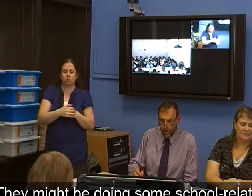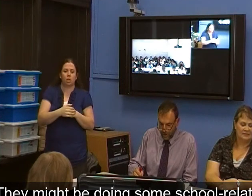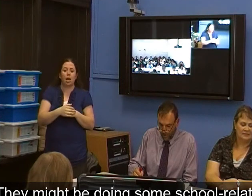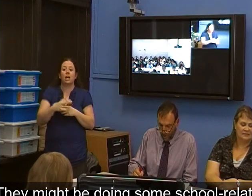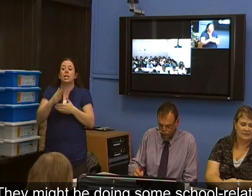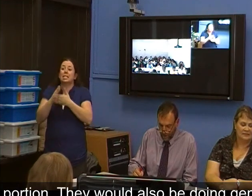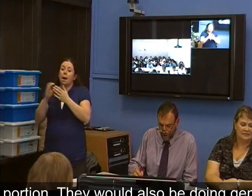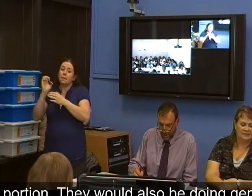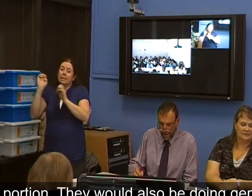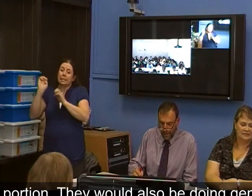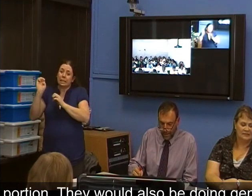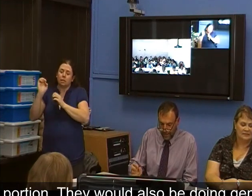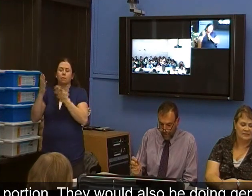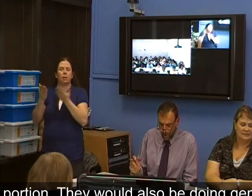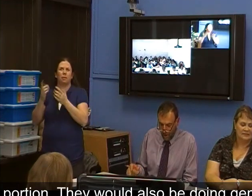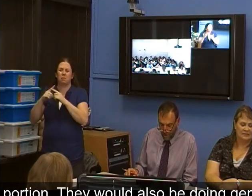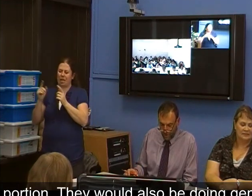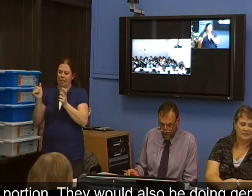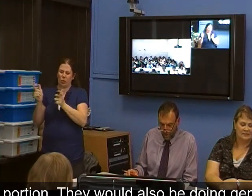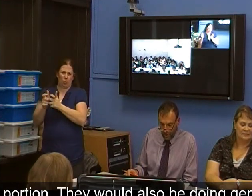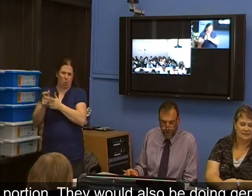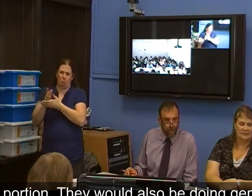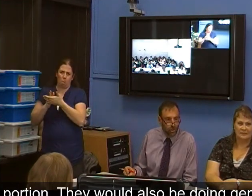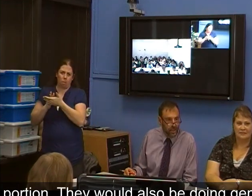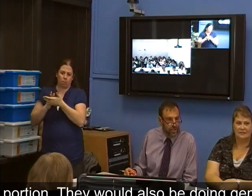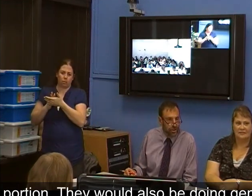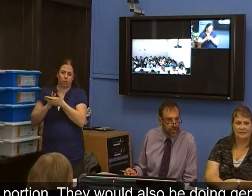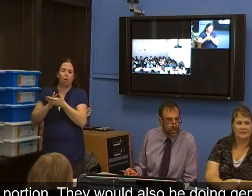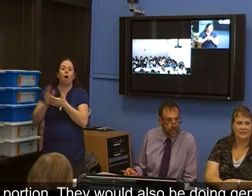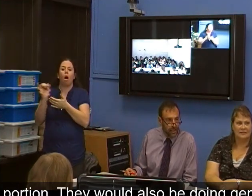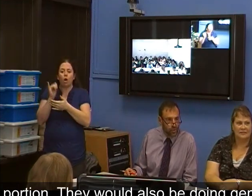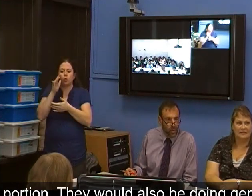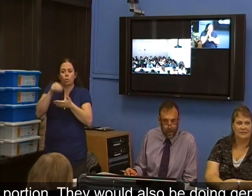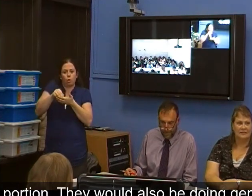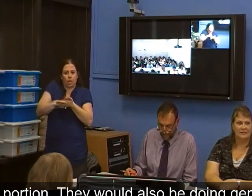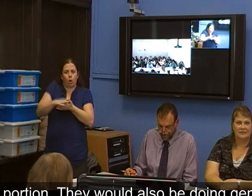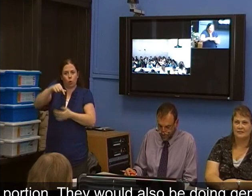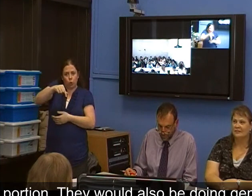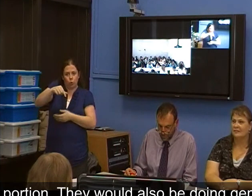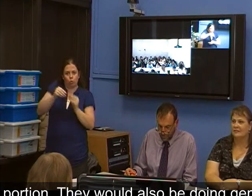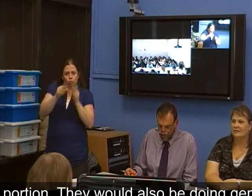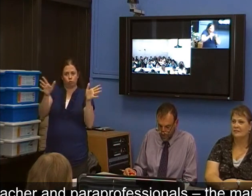small portion. And they would also be doing general administration as well.